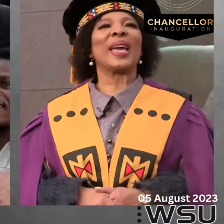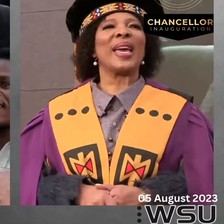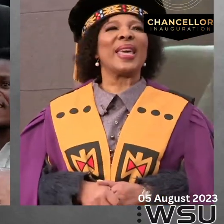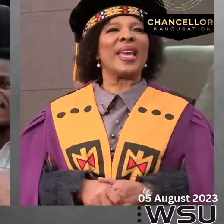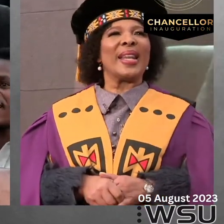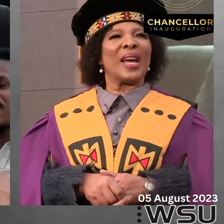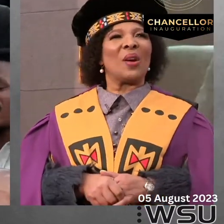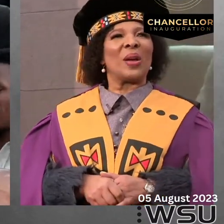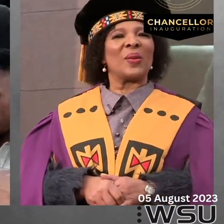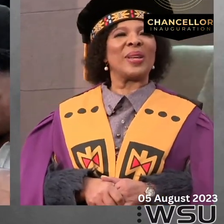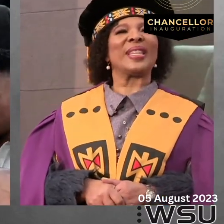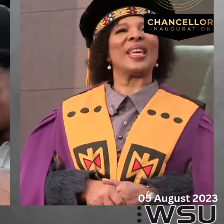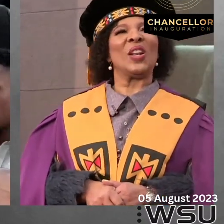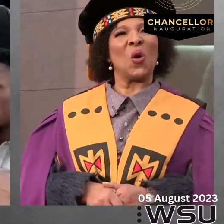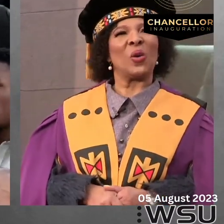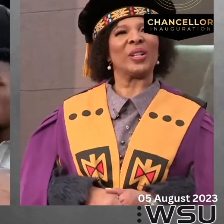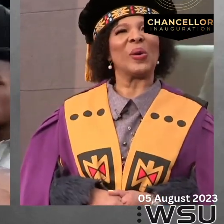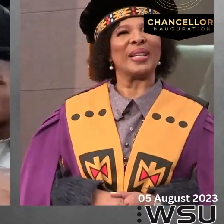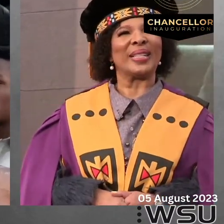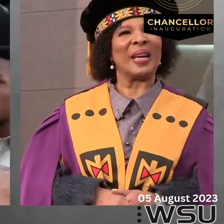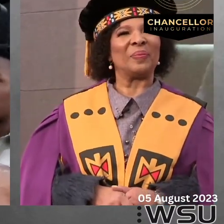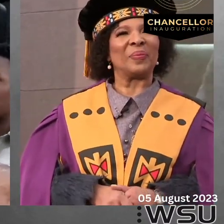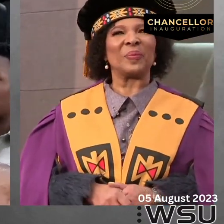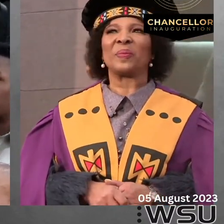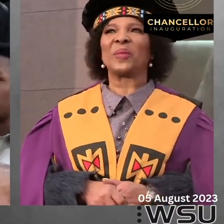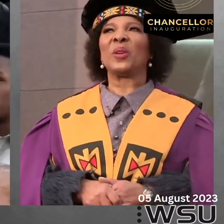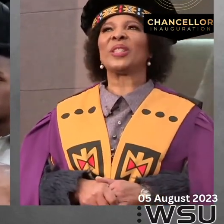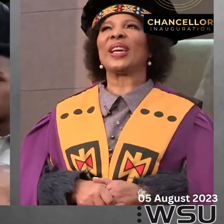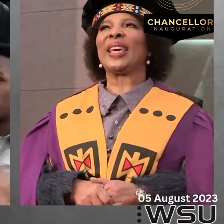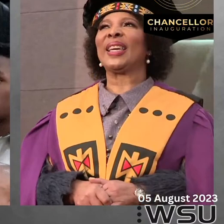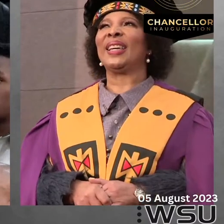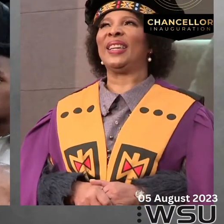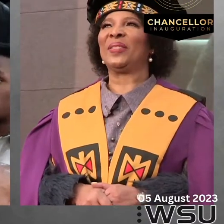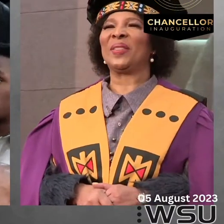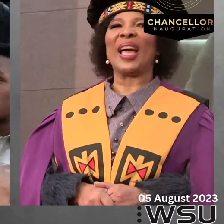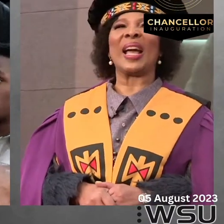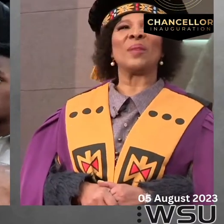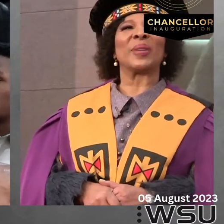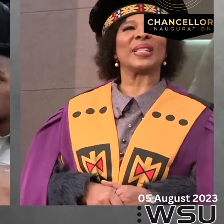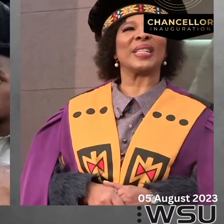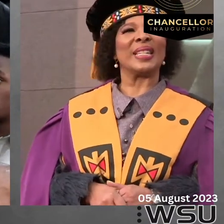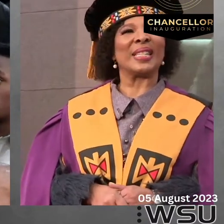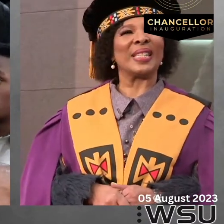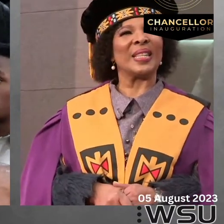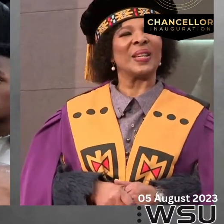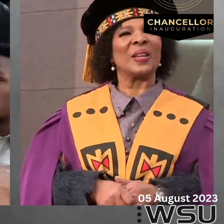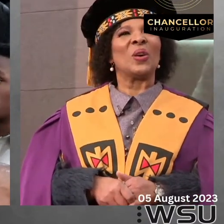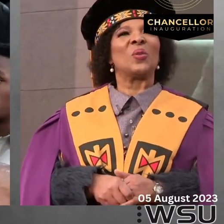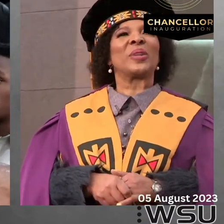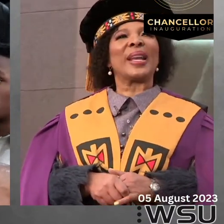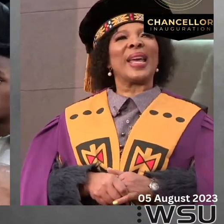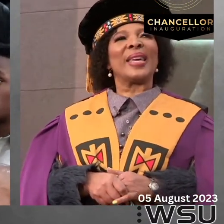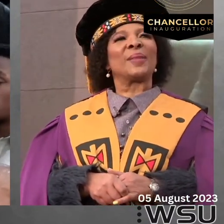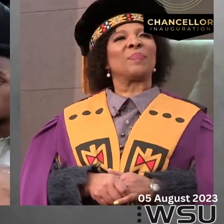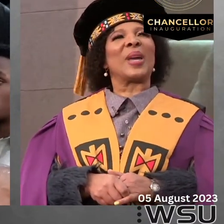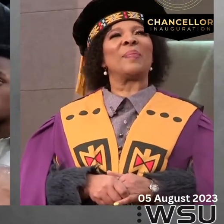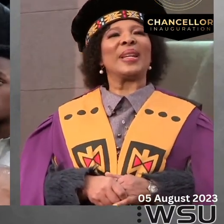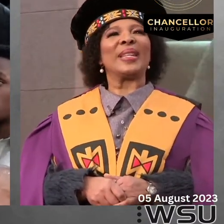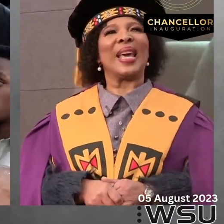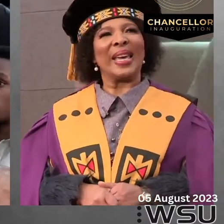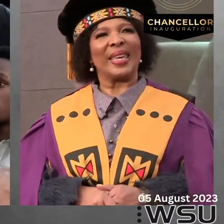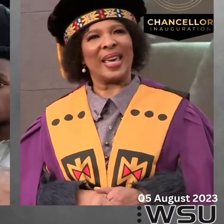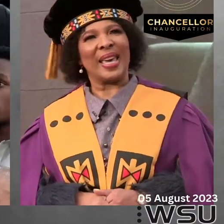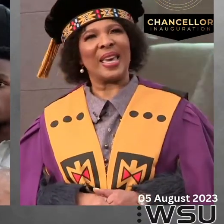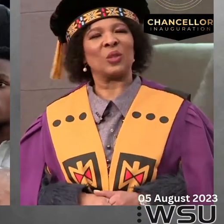umnweba ke yena wenze ilolo igqwetha kodwa ke akapretizi urana